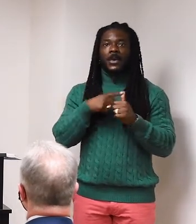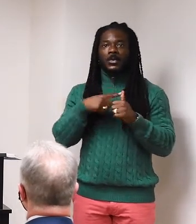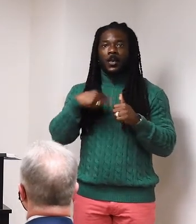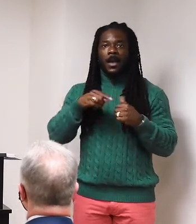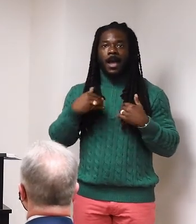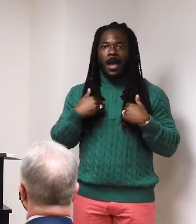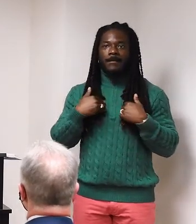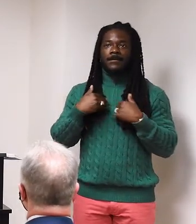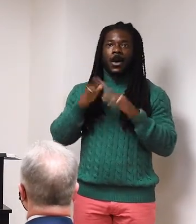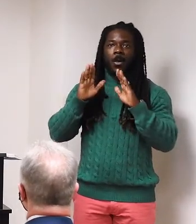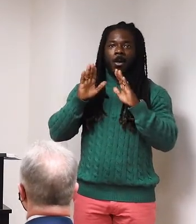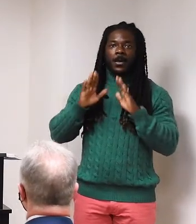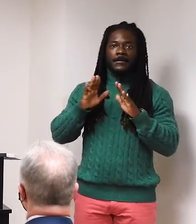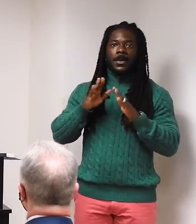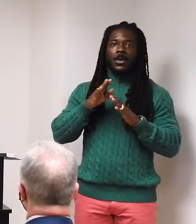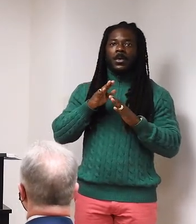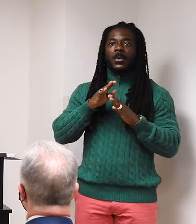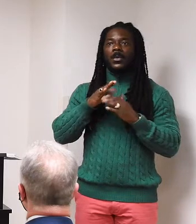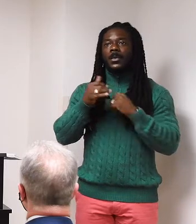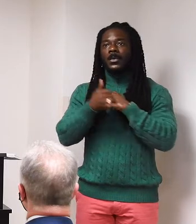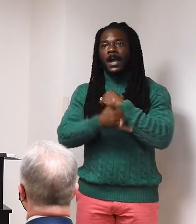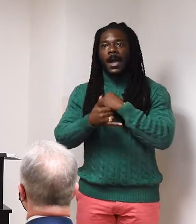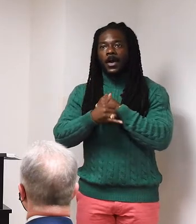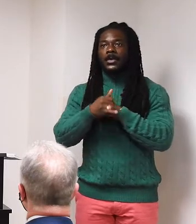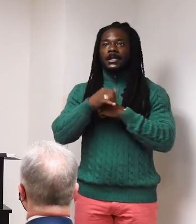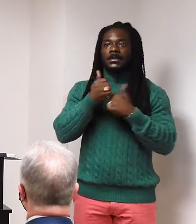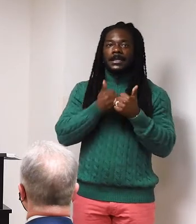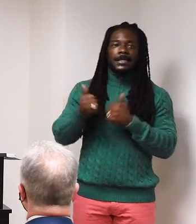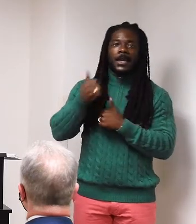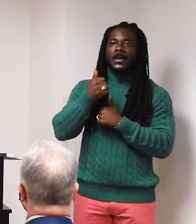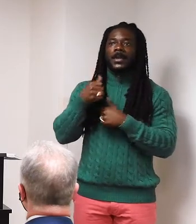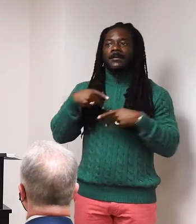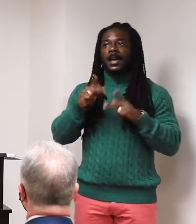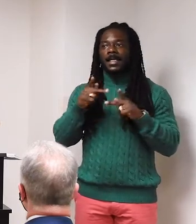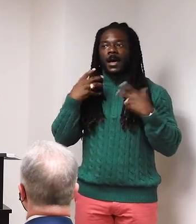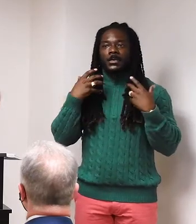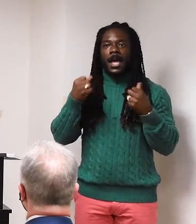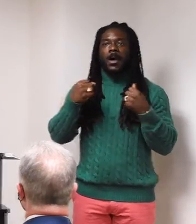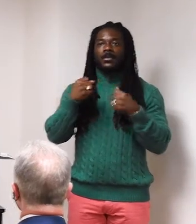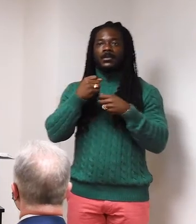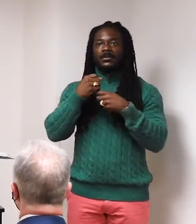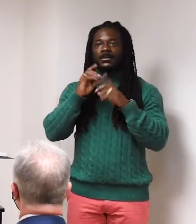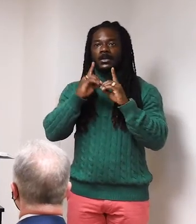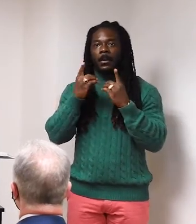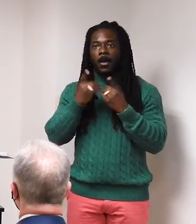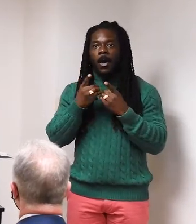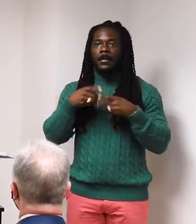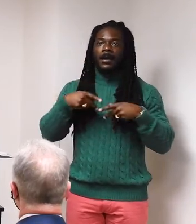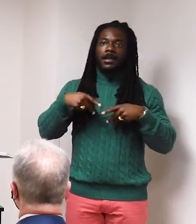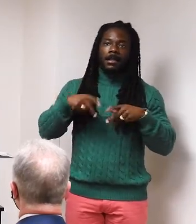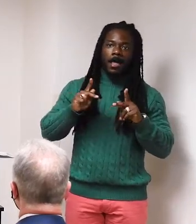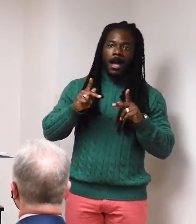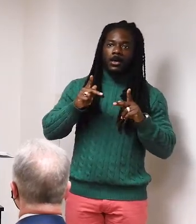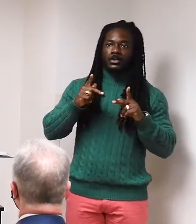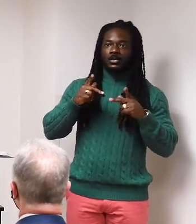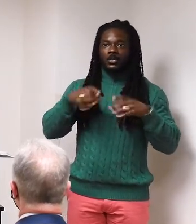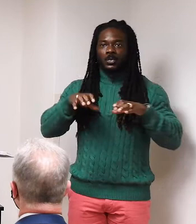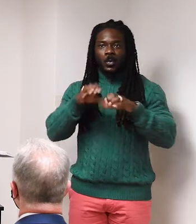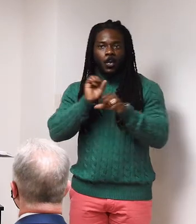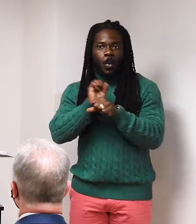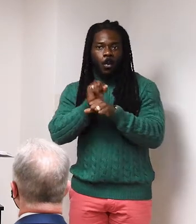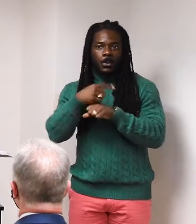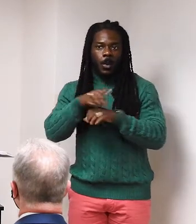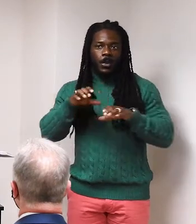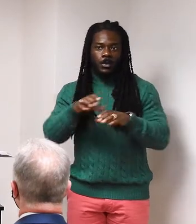wonderful county executive who allows the health department to do the work that we do, trusts us on a